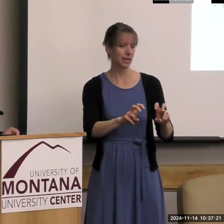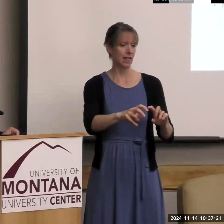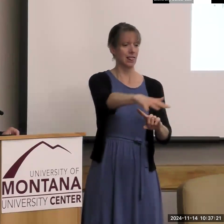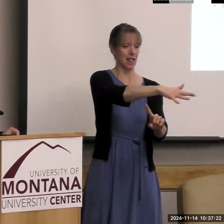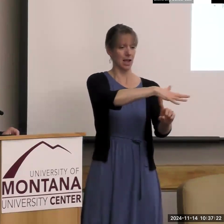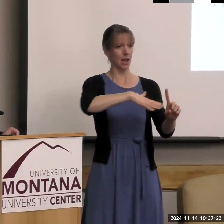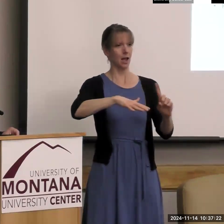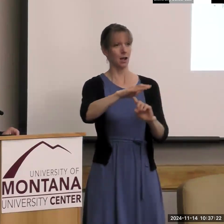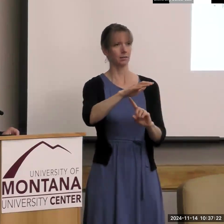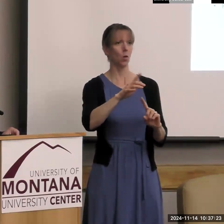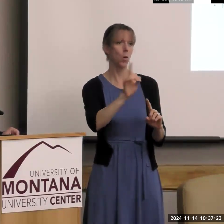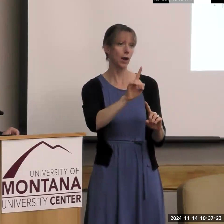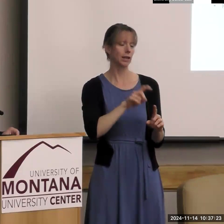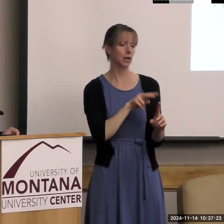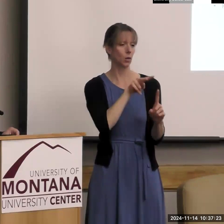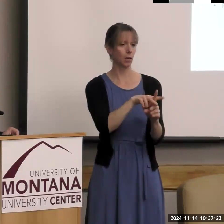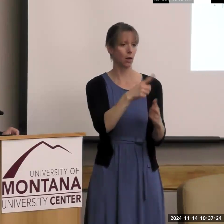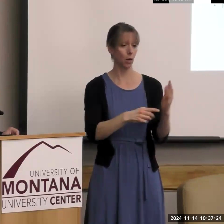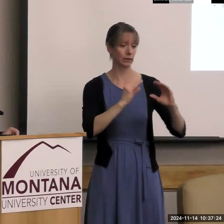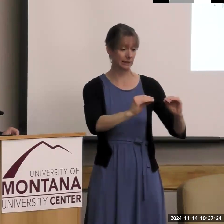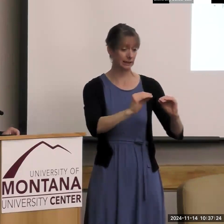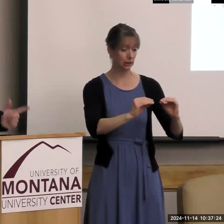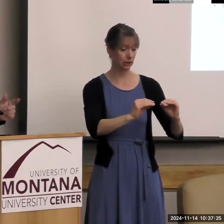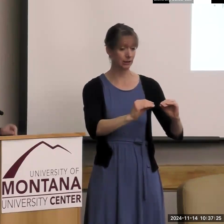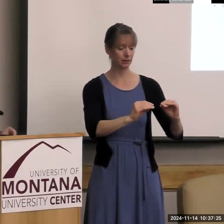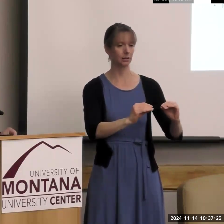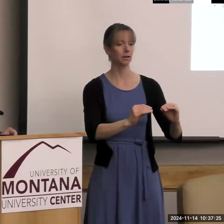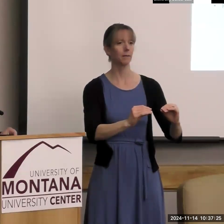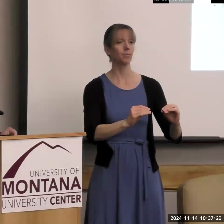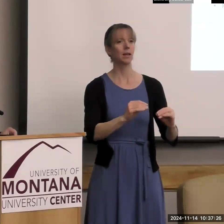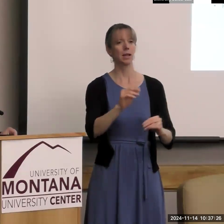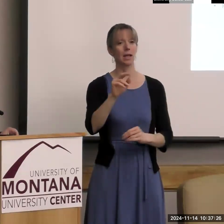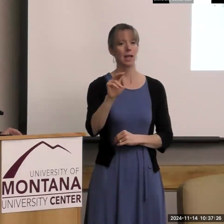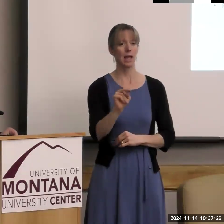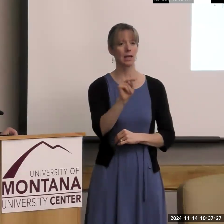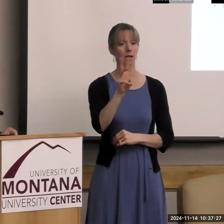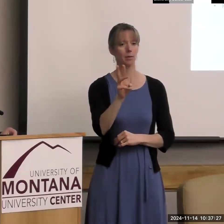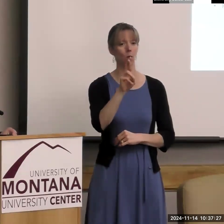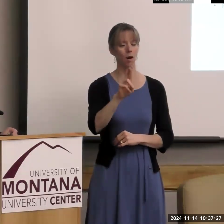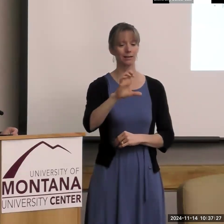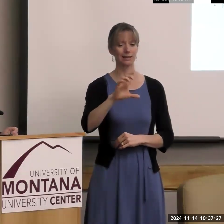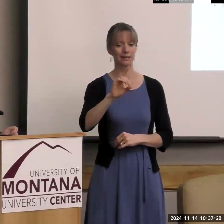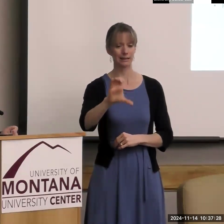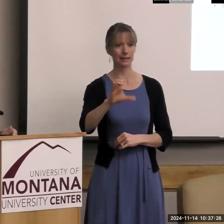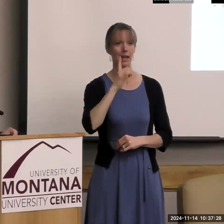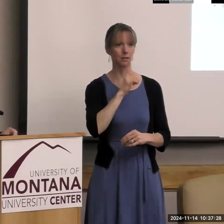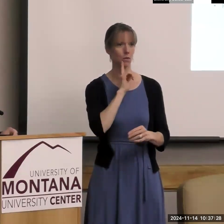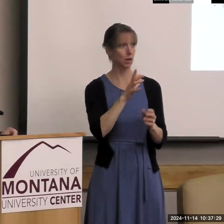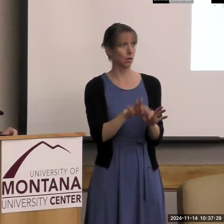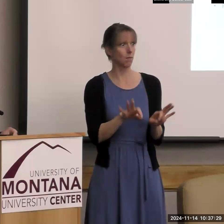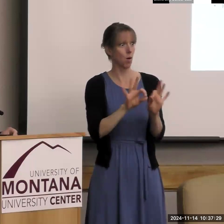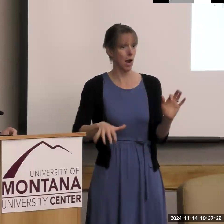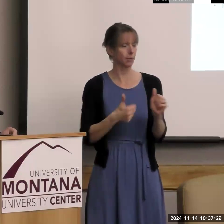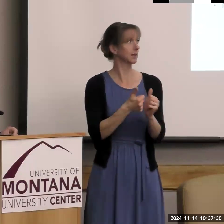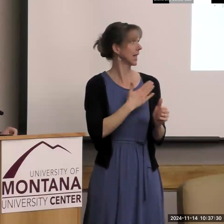person needed to apply what we were teaching. So MMWR CDC just made some really important updates. Thank you very much. Yep.